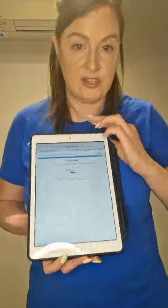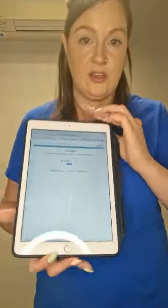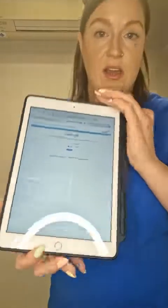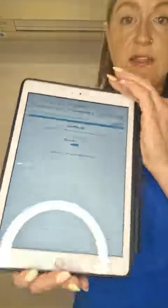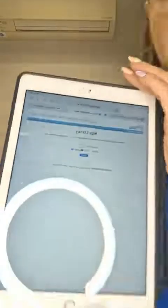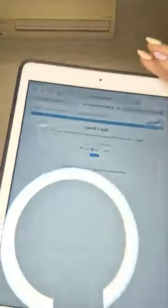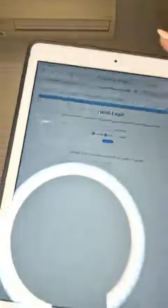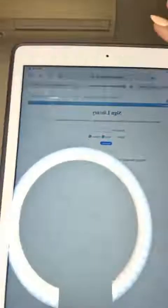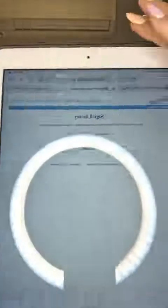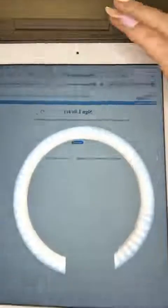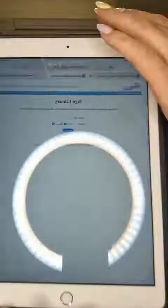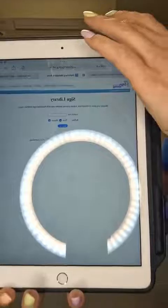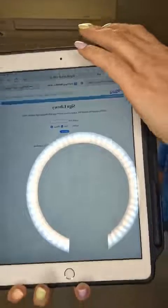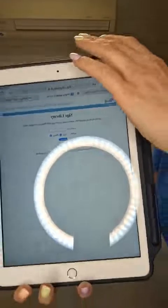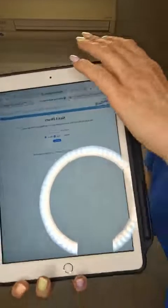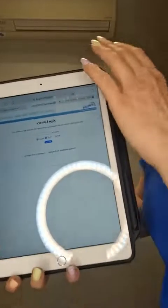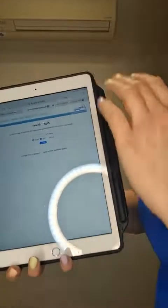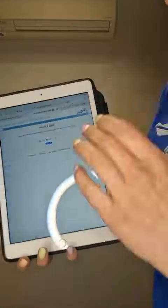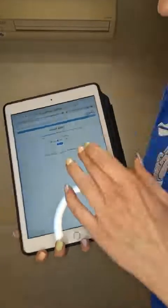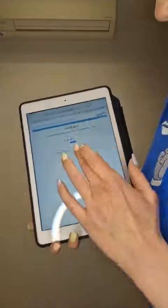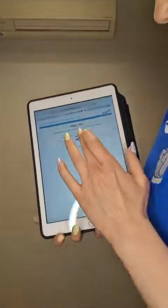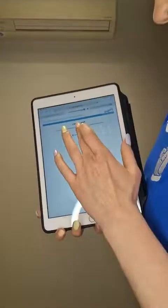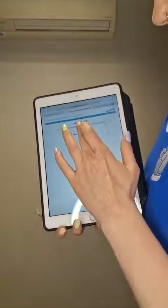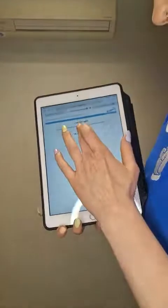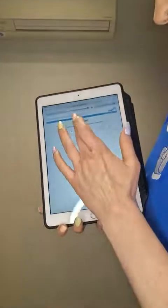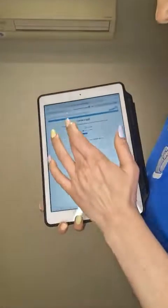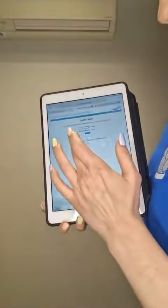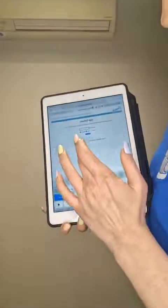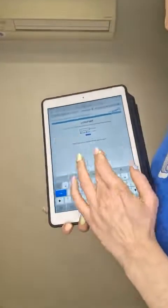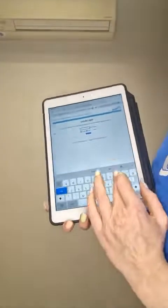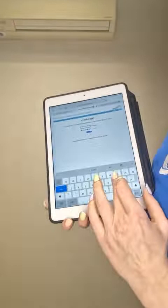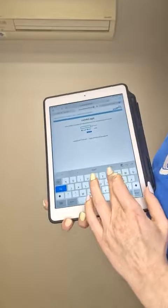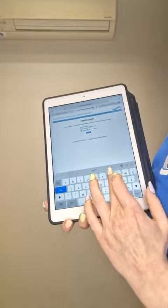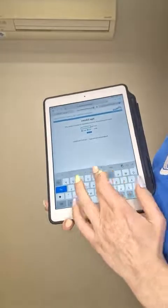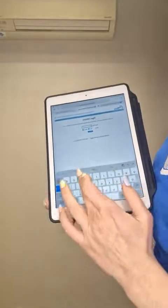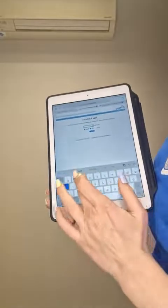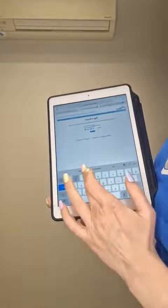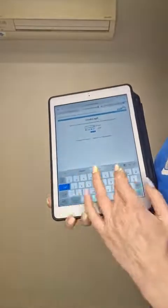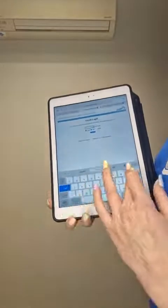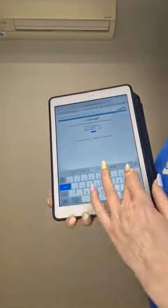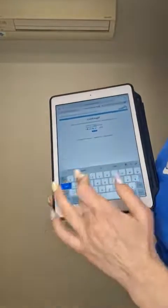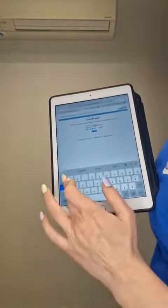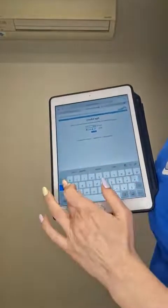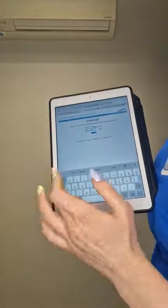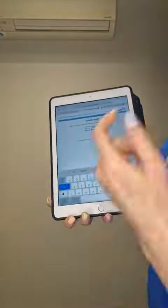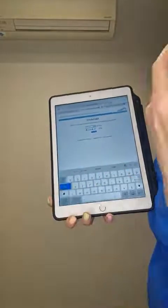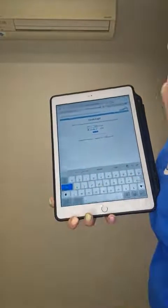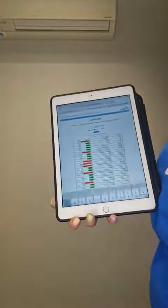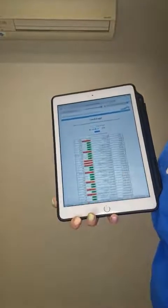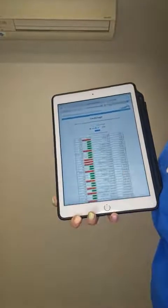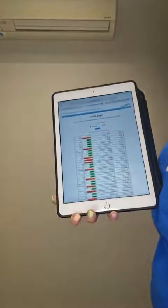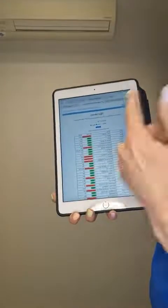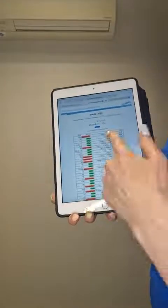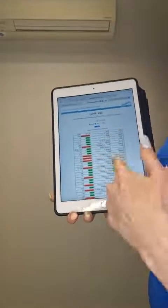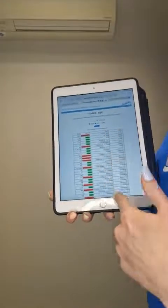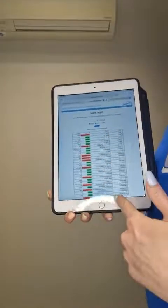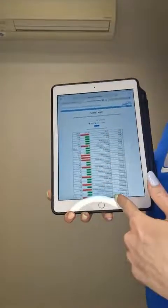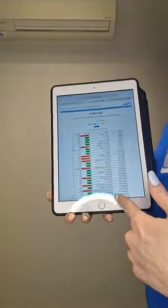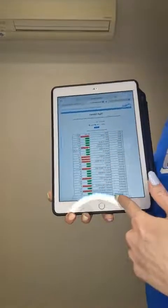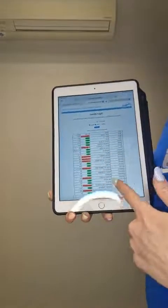signs. See my ring light in there, and if I type in the word row, it will bring up all of the signs where